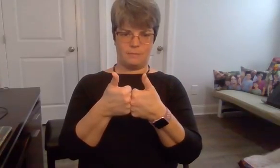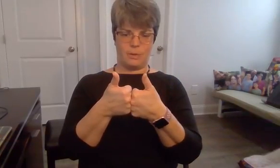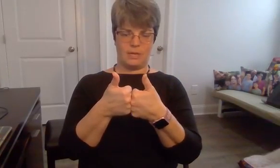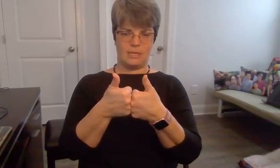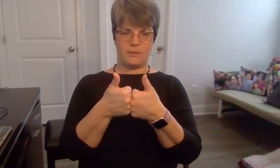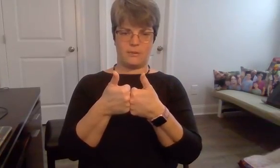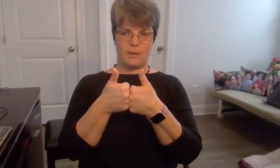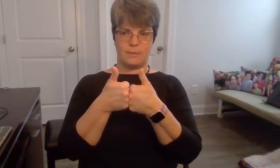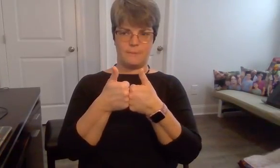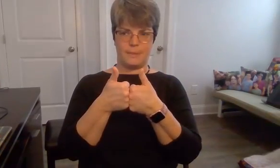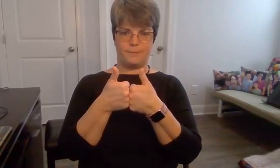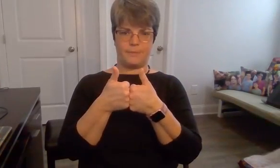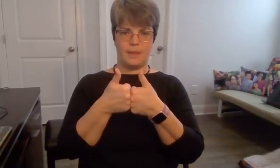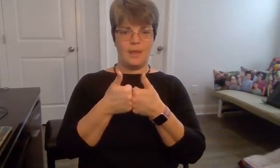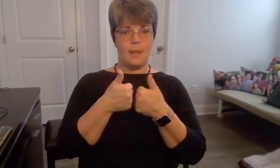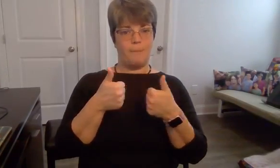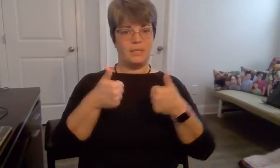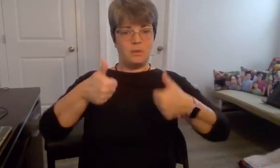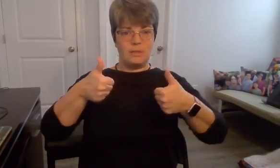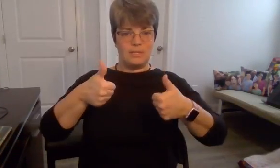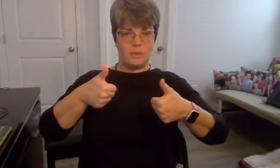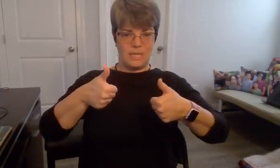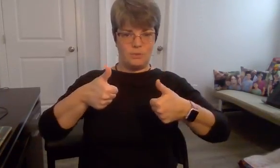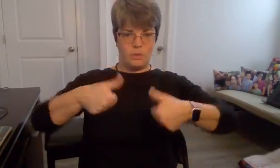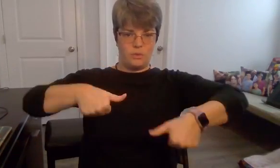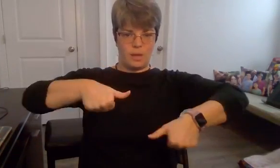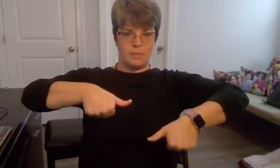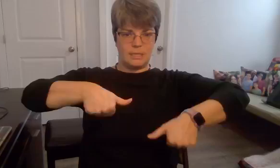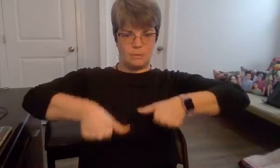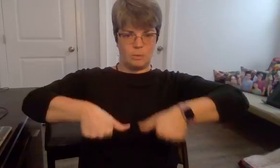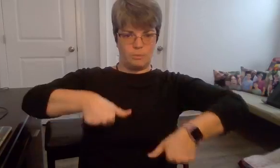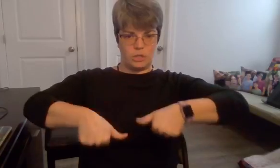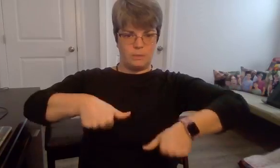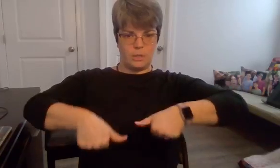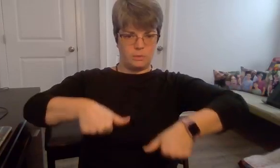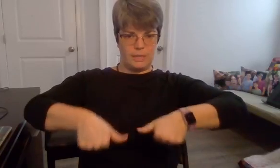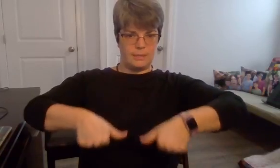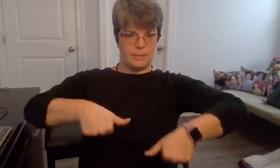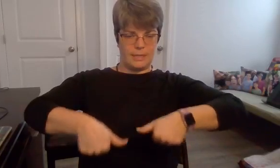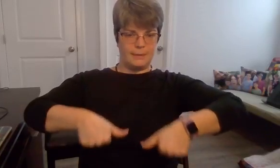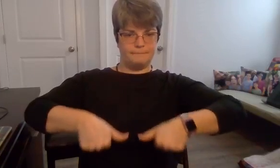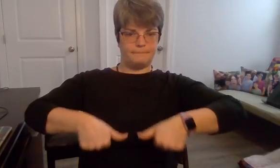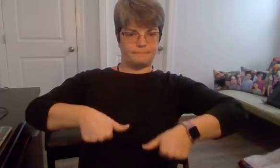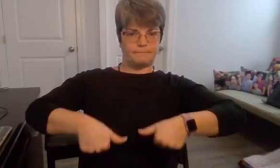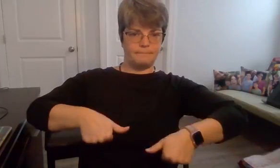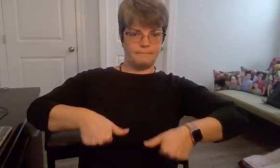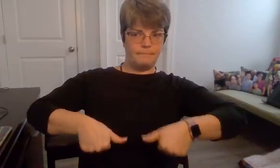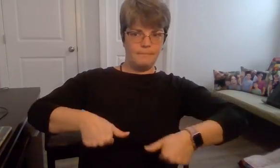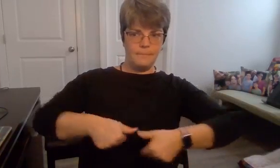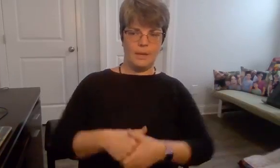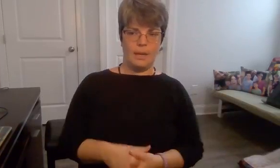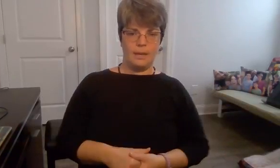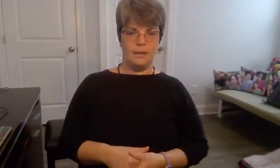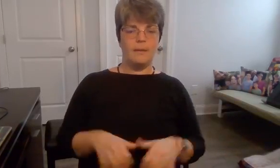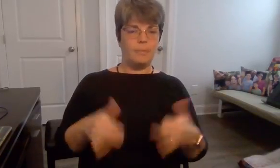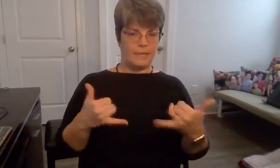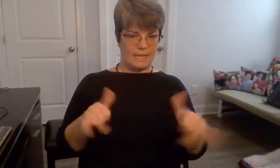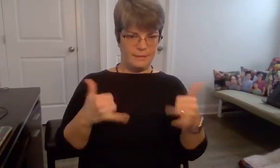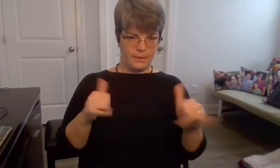pointed together, thumbs up. Puzzle is those same 2 thumbs, except you're pushing the puzzle pieces in. Okay. Play, we know that